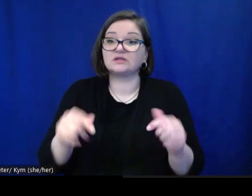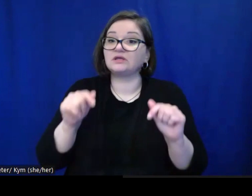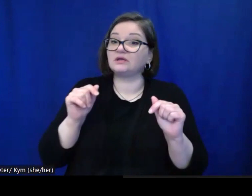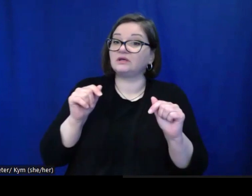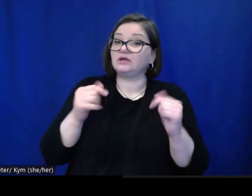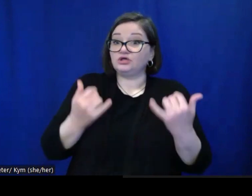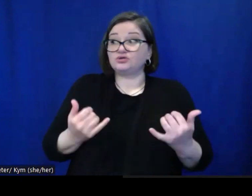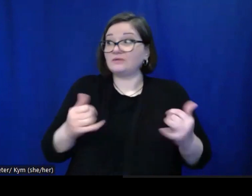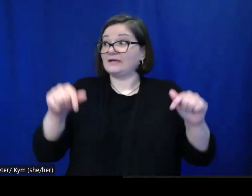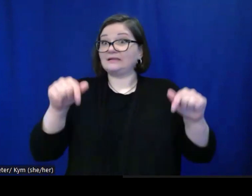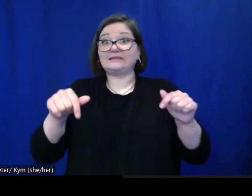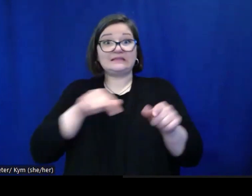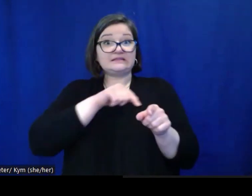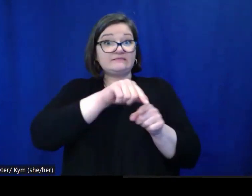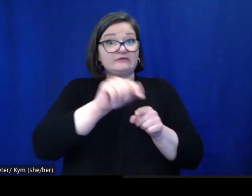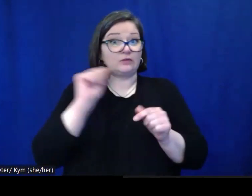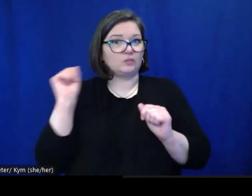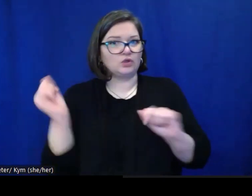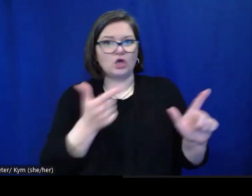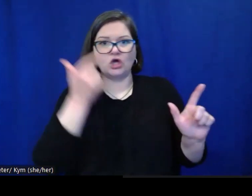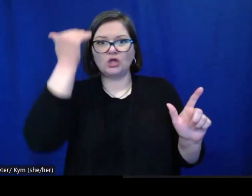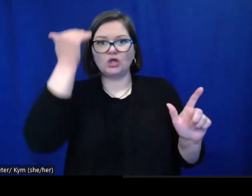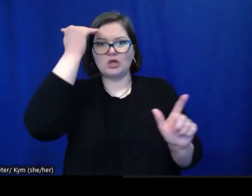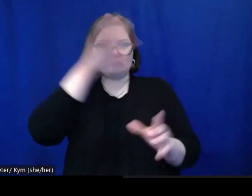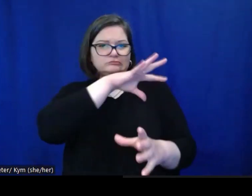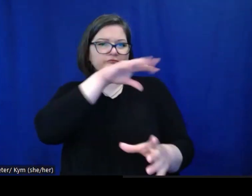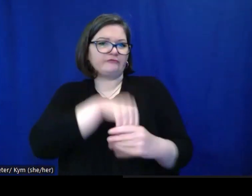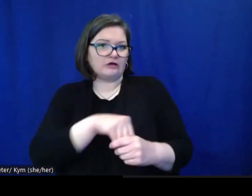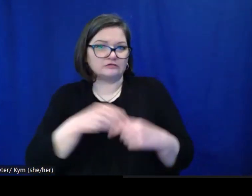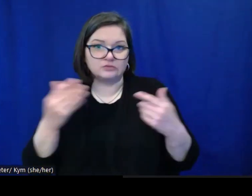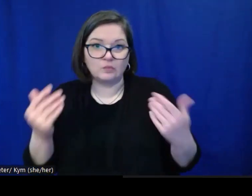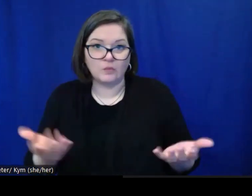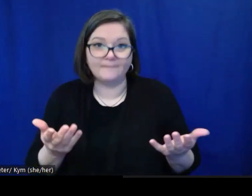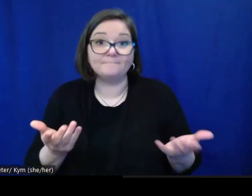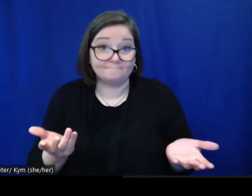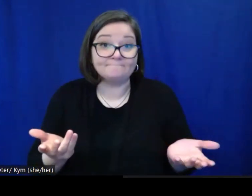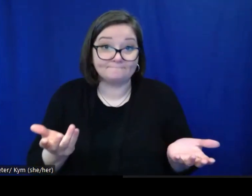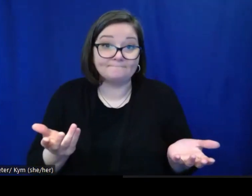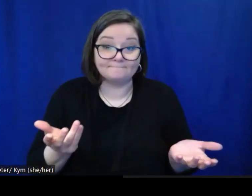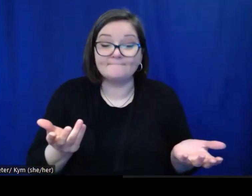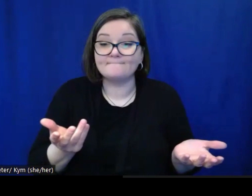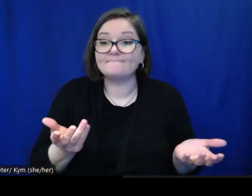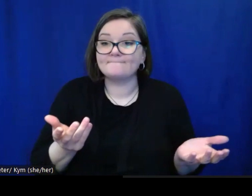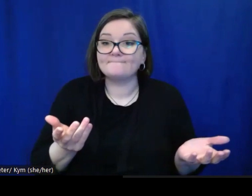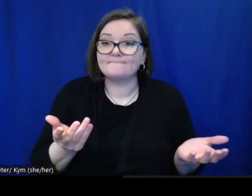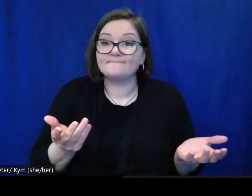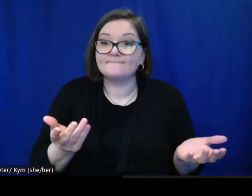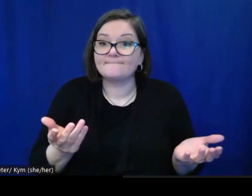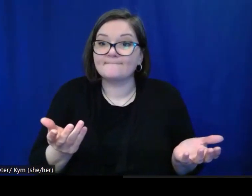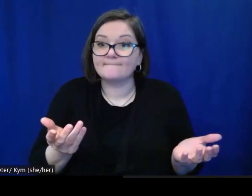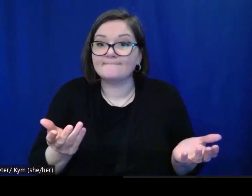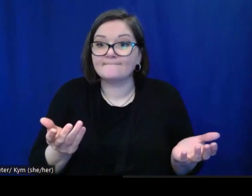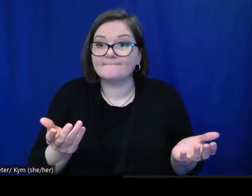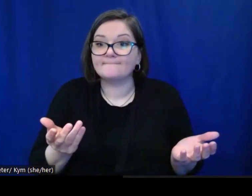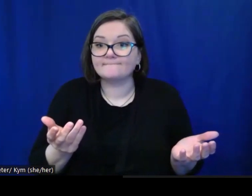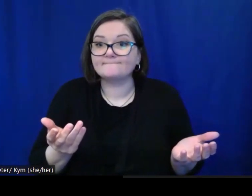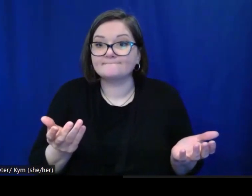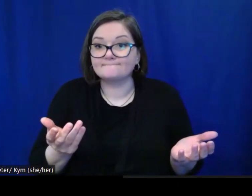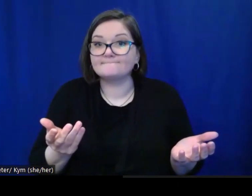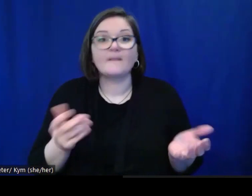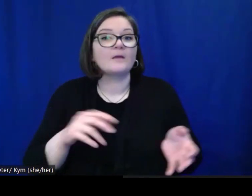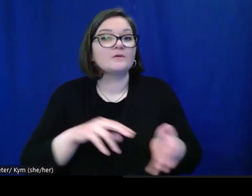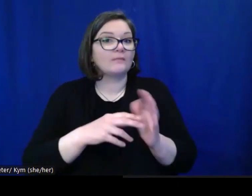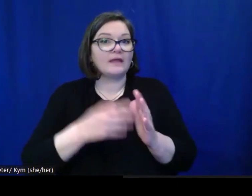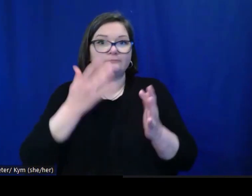all know what that entails, being where there is a lack of